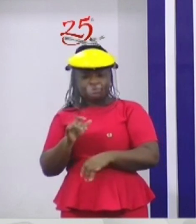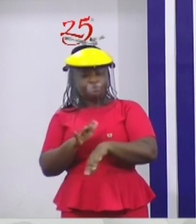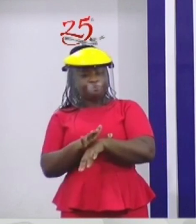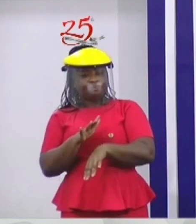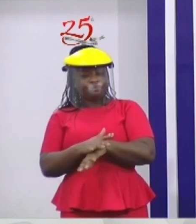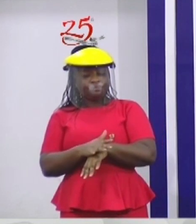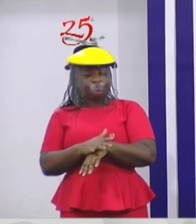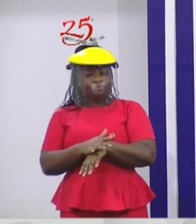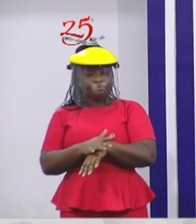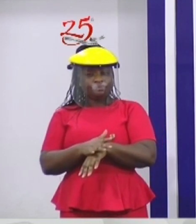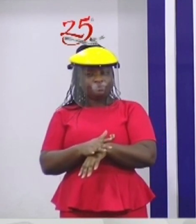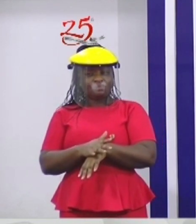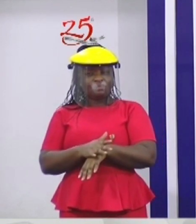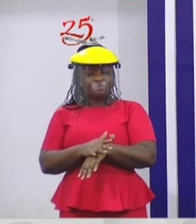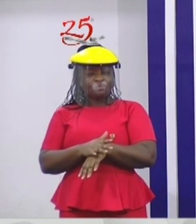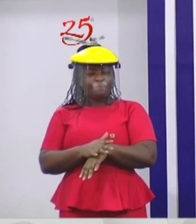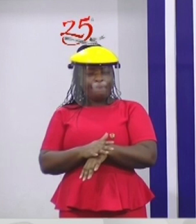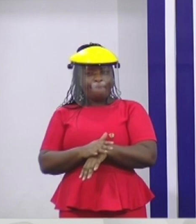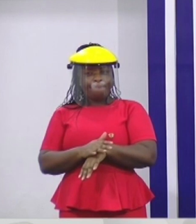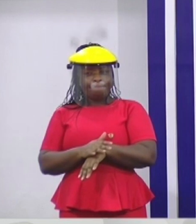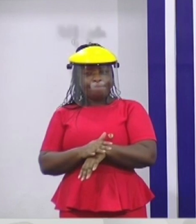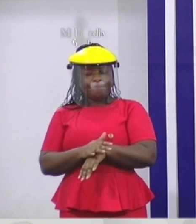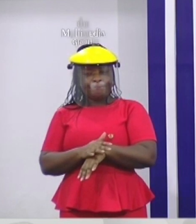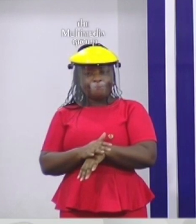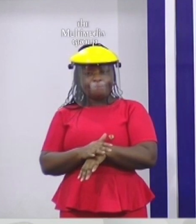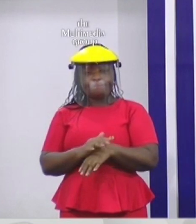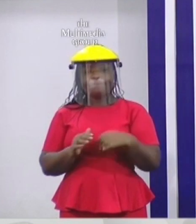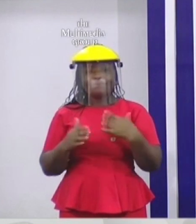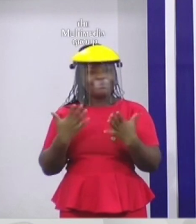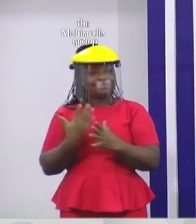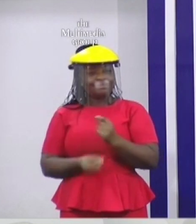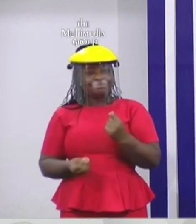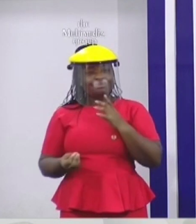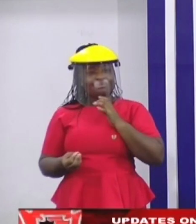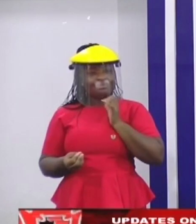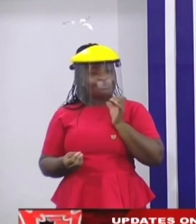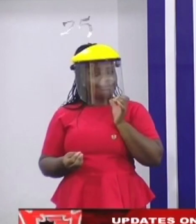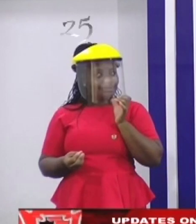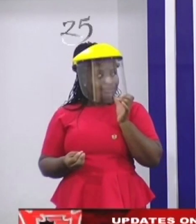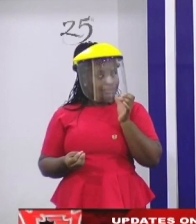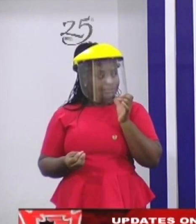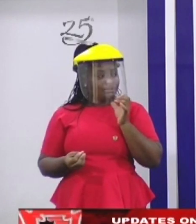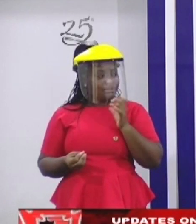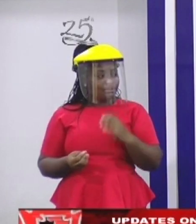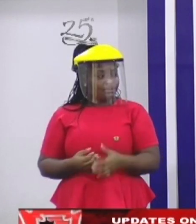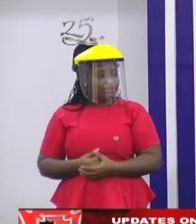on how, I think I lost that question, how tracing of something?